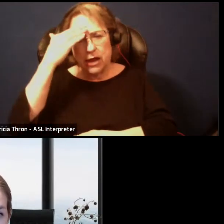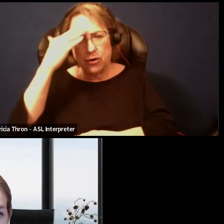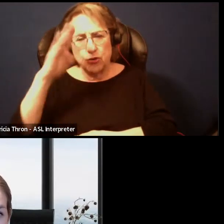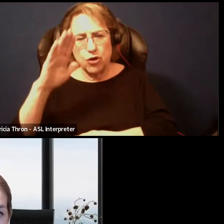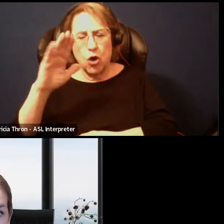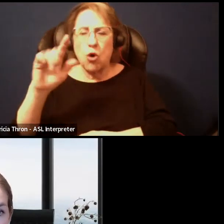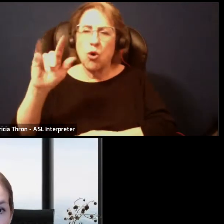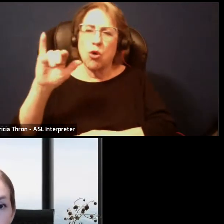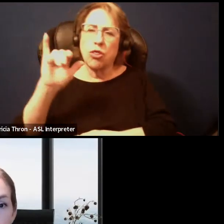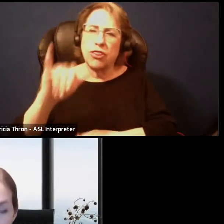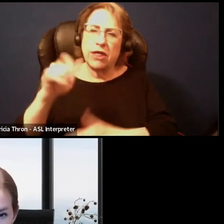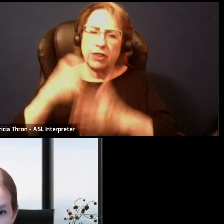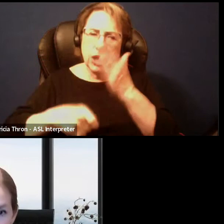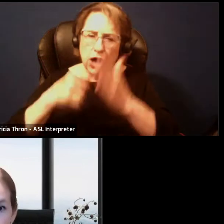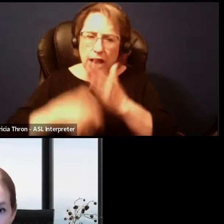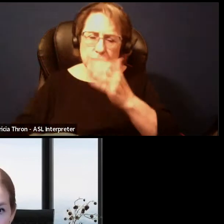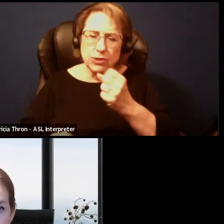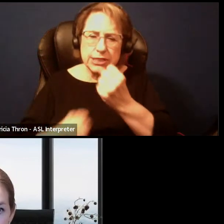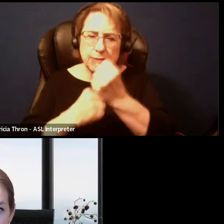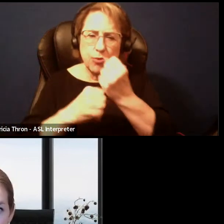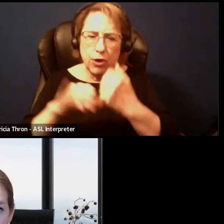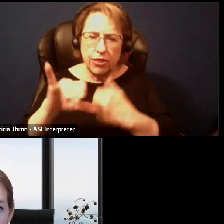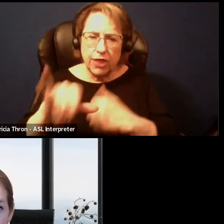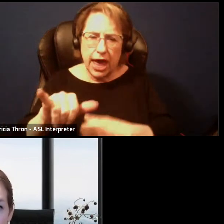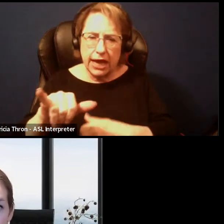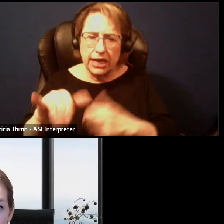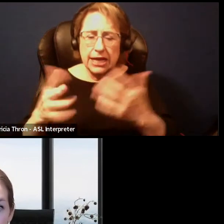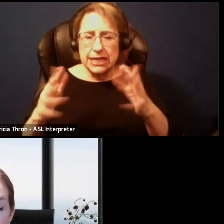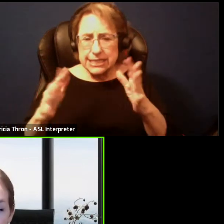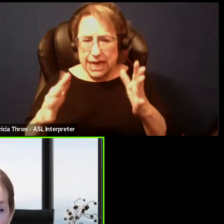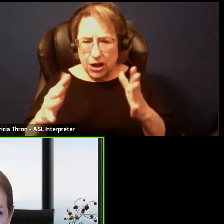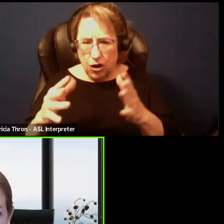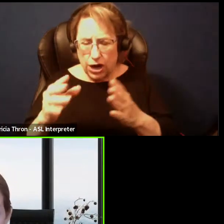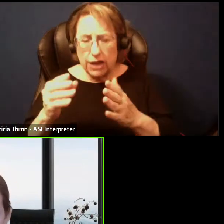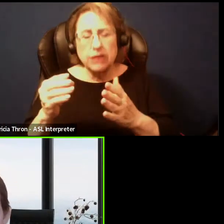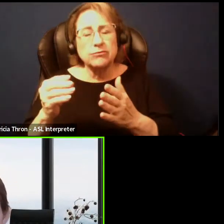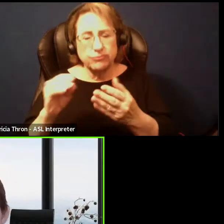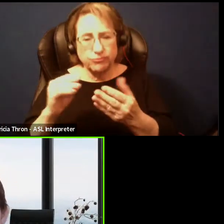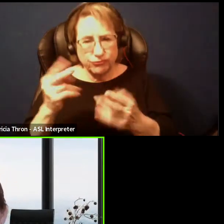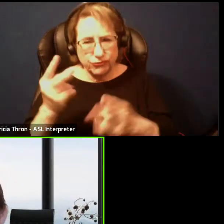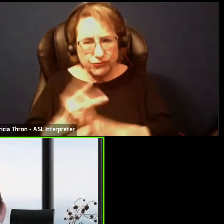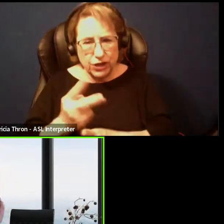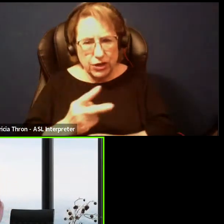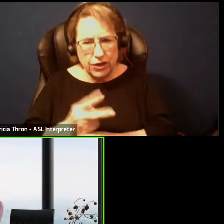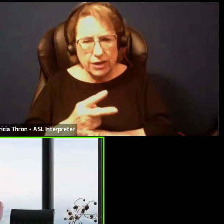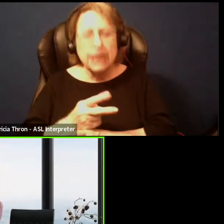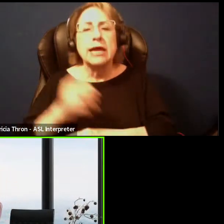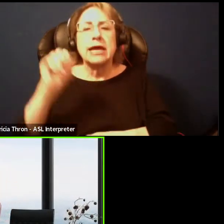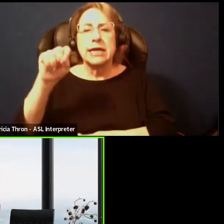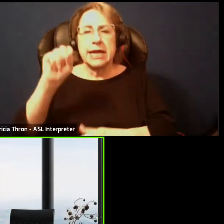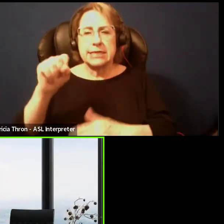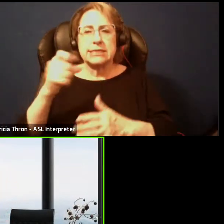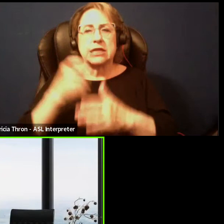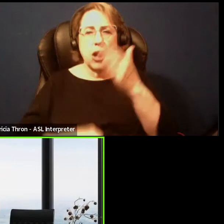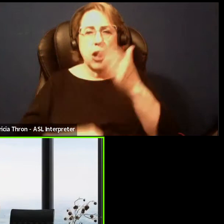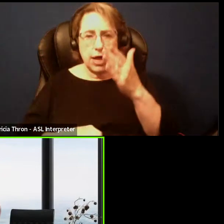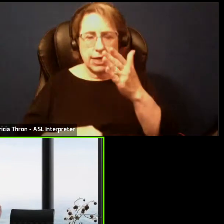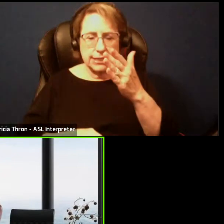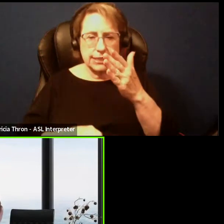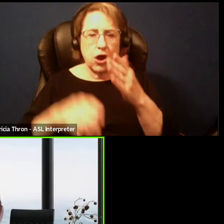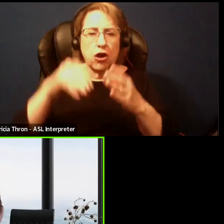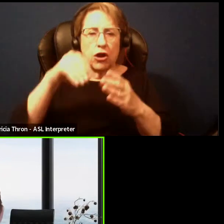is that already factored in there on the net present savings? Yes, the costs are already included in the figures on your summary